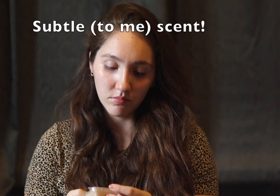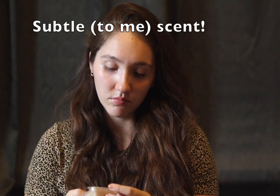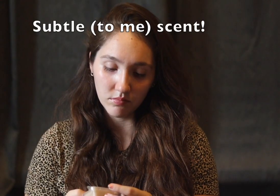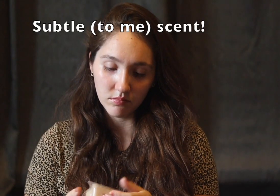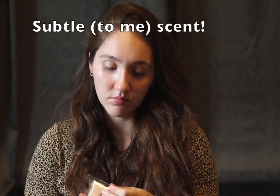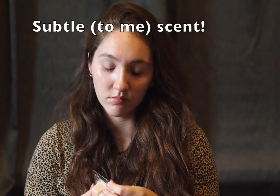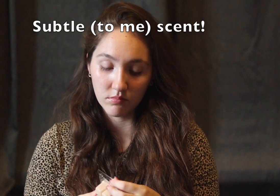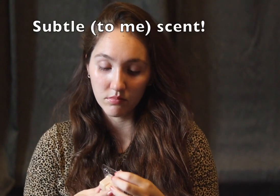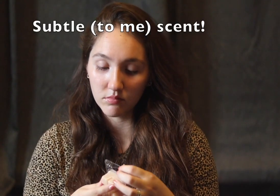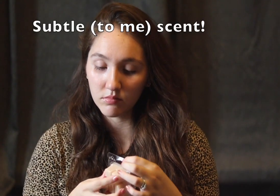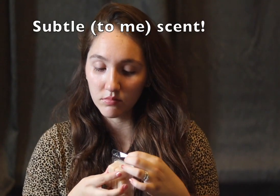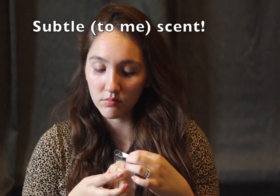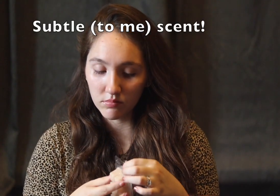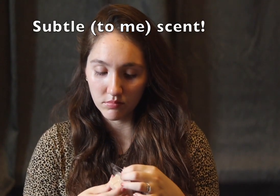And this scent is nice and subtle.